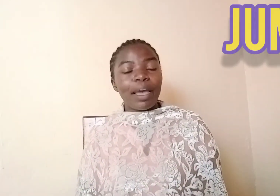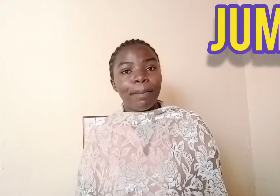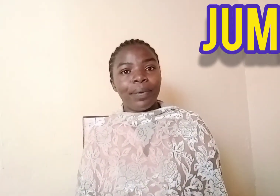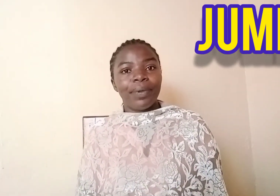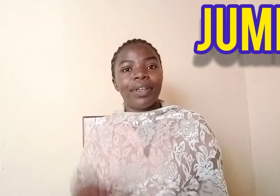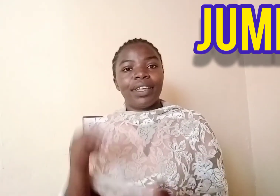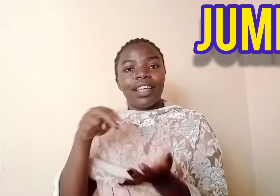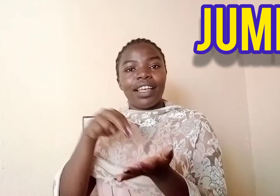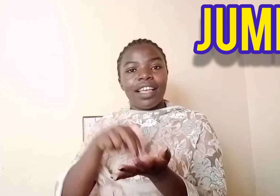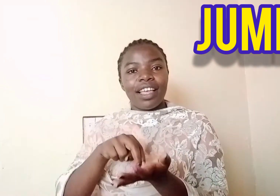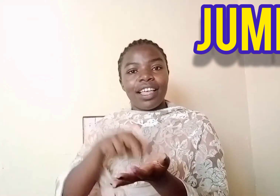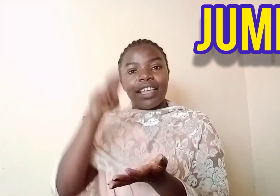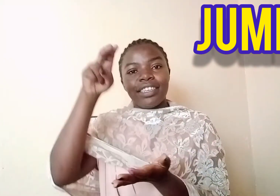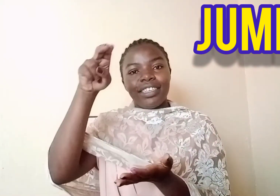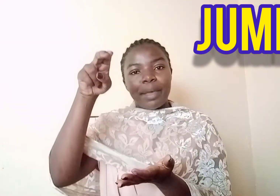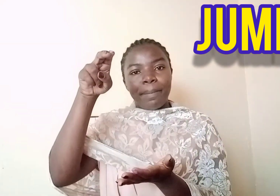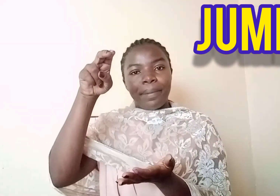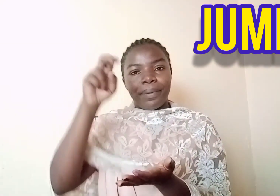Jump. Jump.